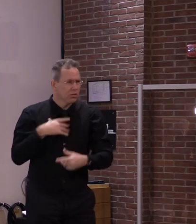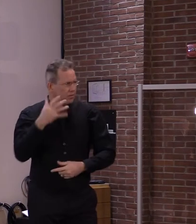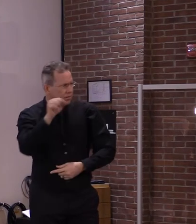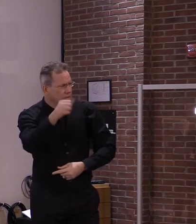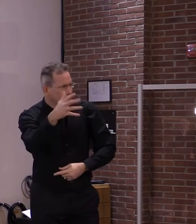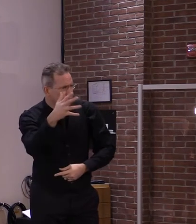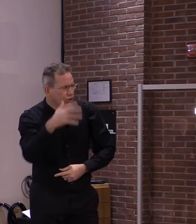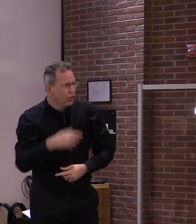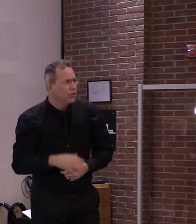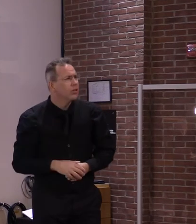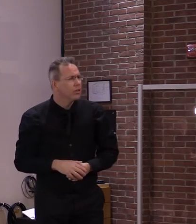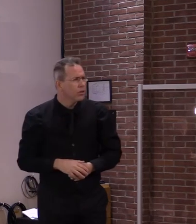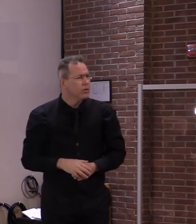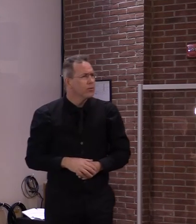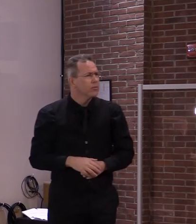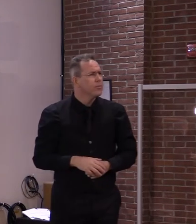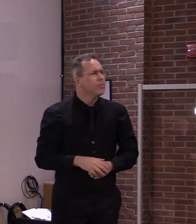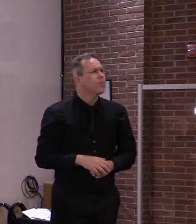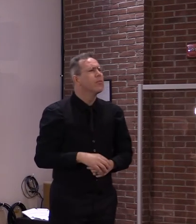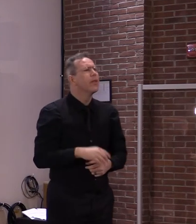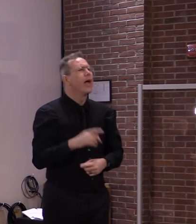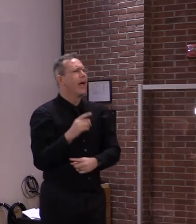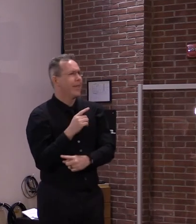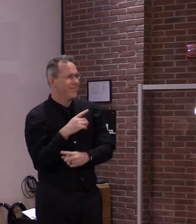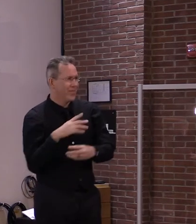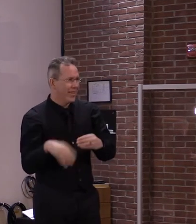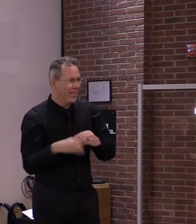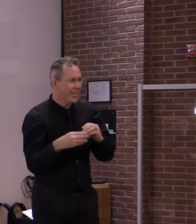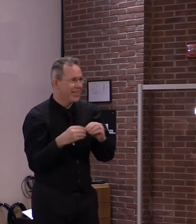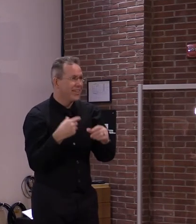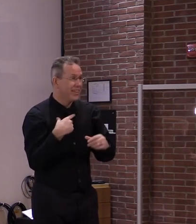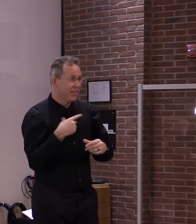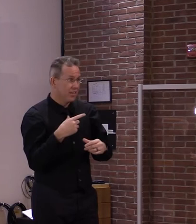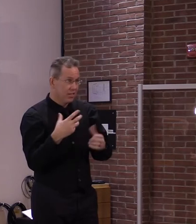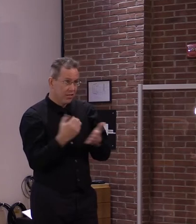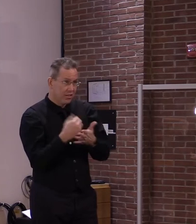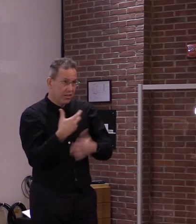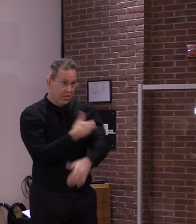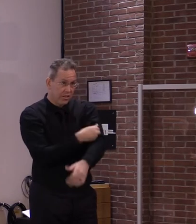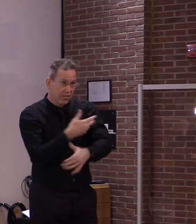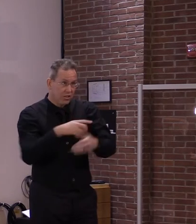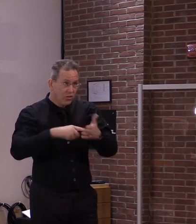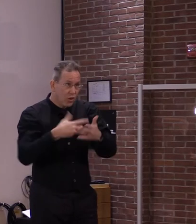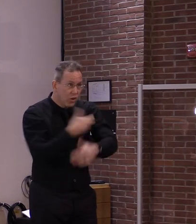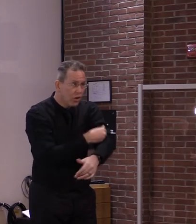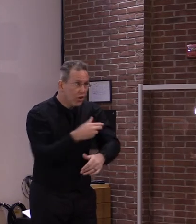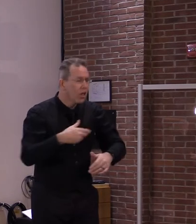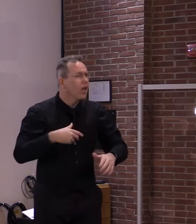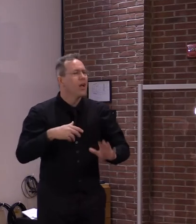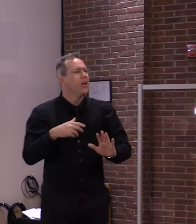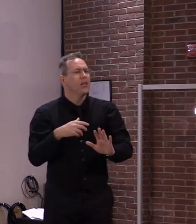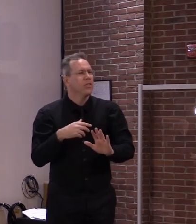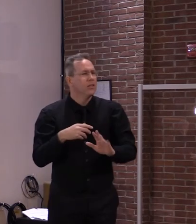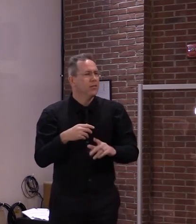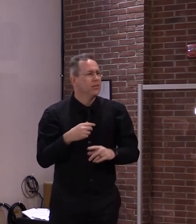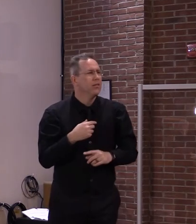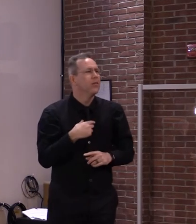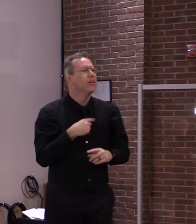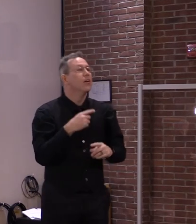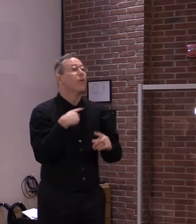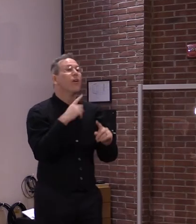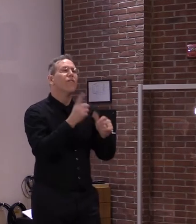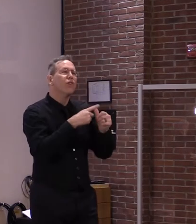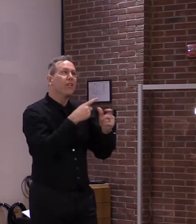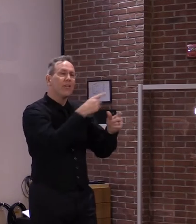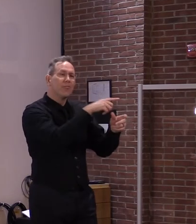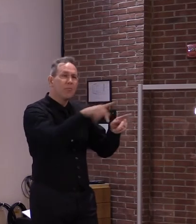make sure i'm clear uh on that um andrew the doses have been delivered or are being delivered